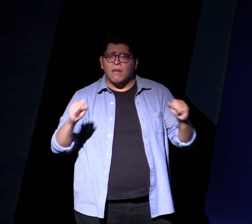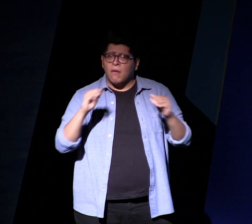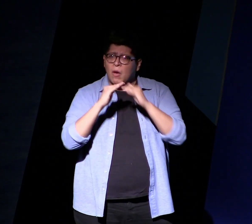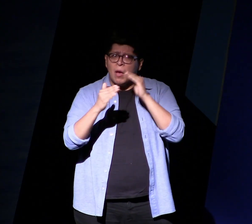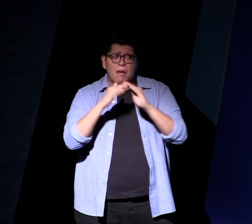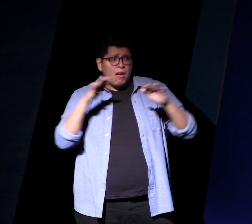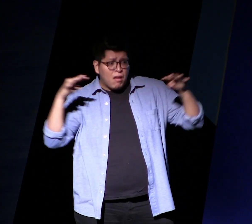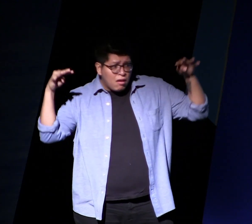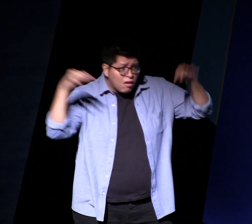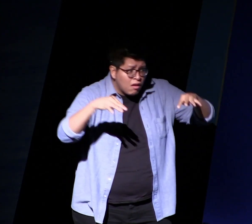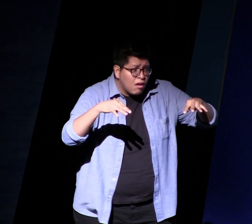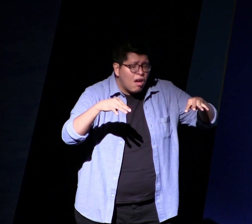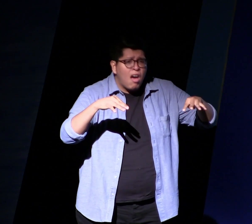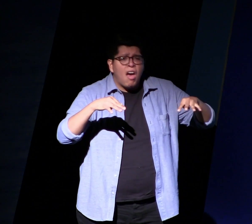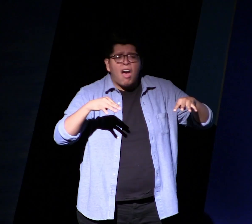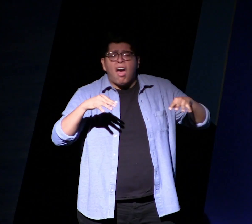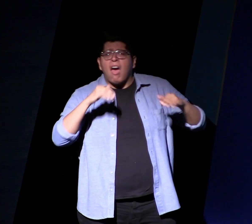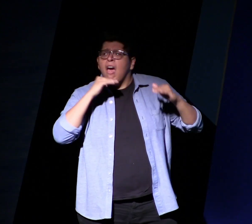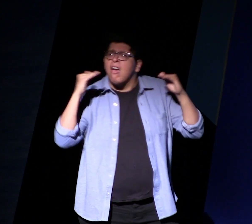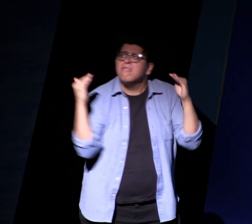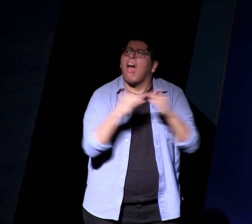today. The community,